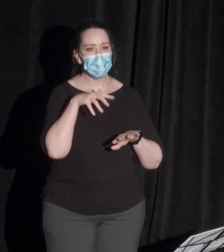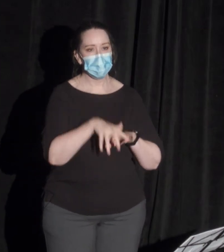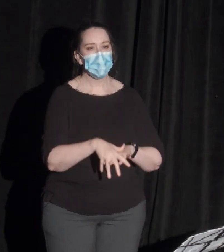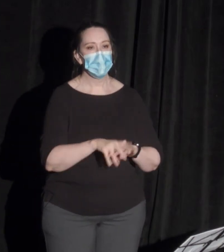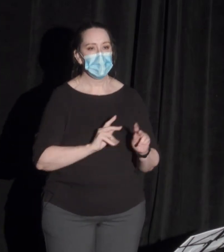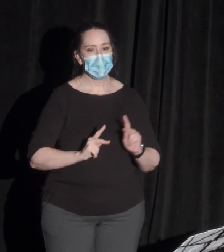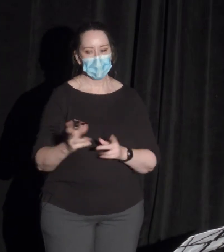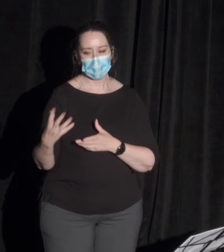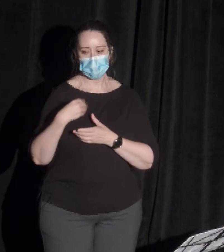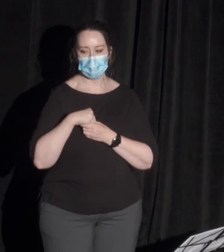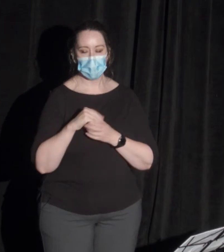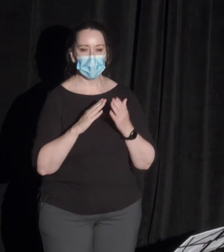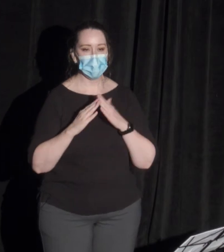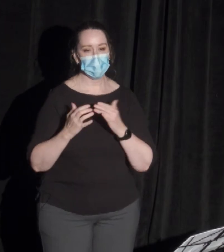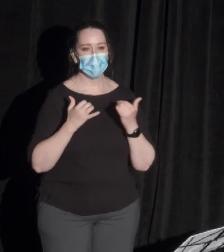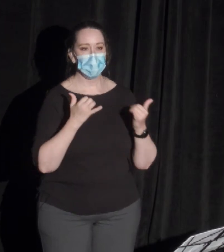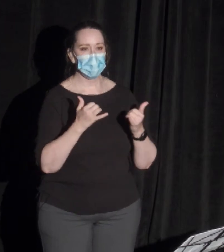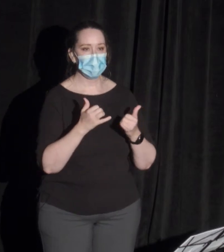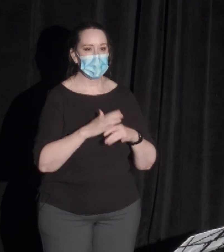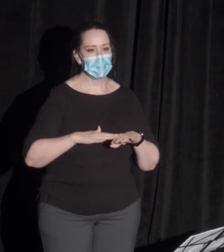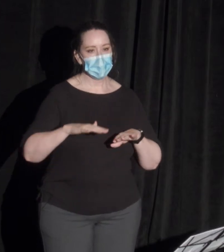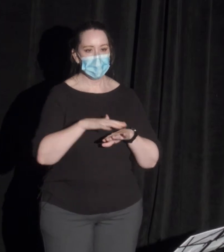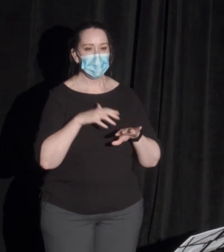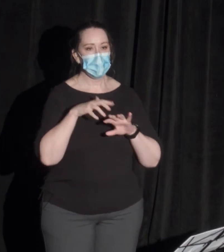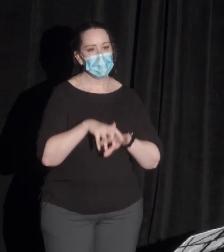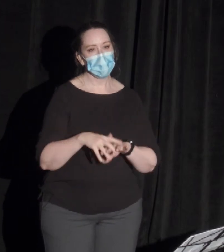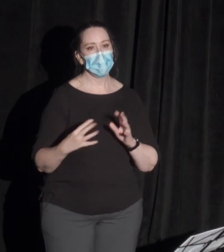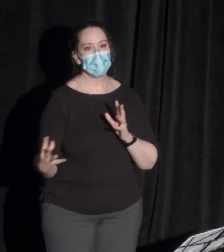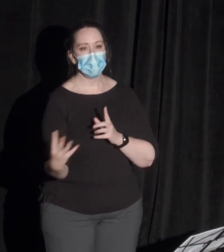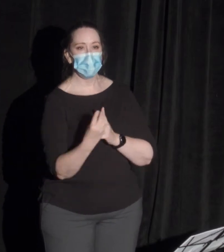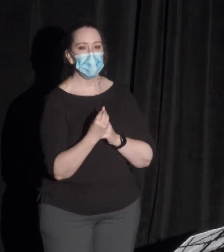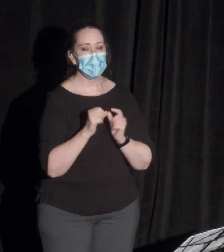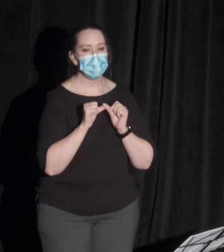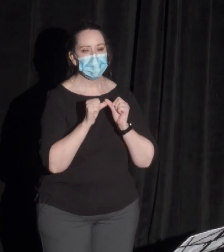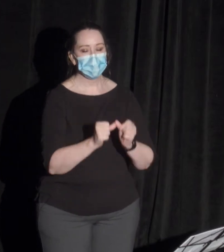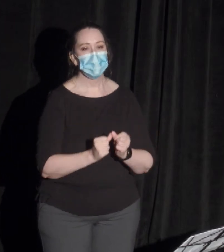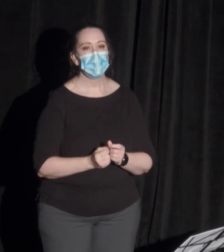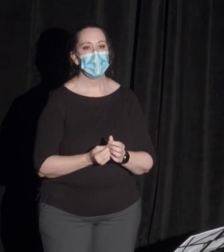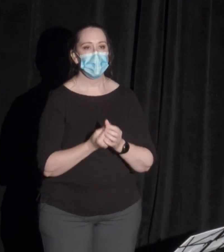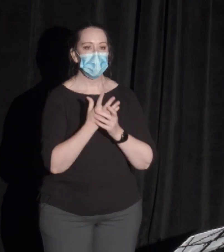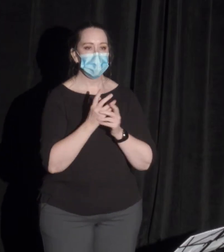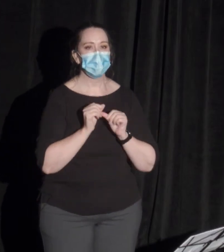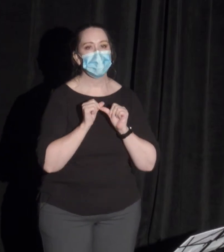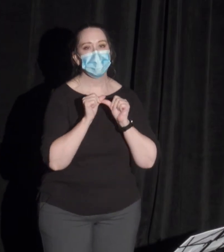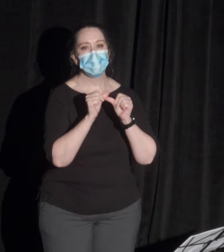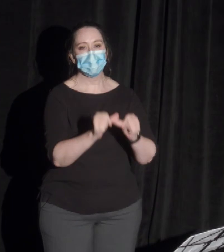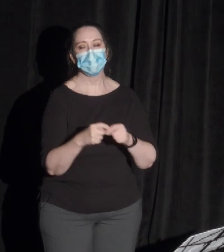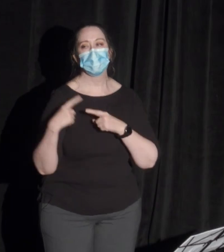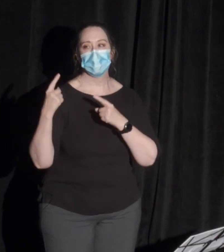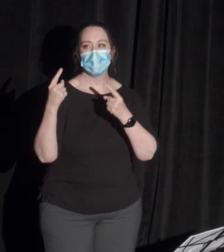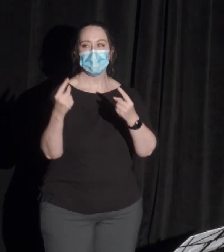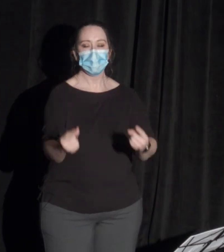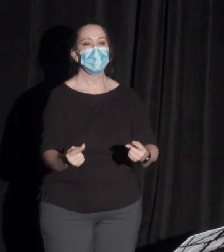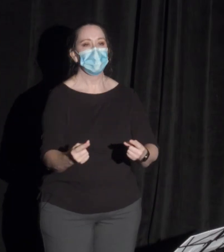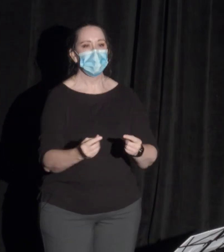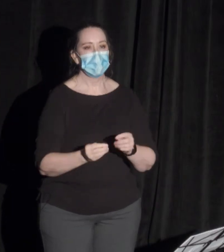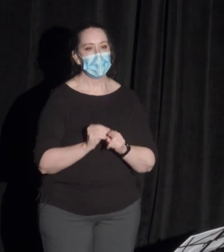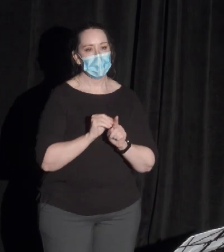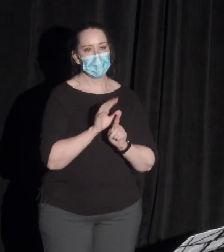today, but because Indigenous cultures are going to continue to thrive long into the future, influencing stories for millennia to